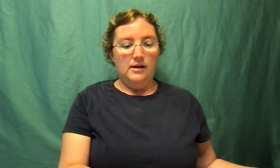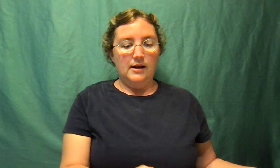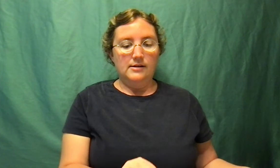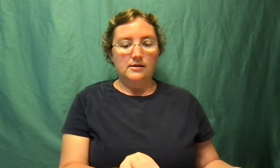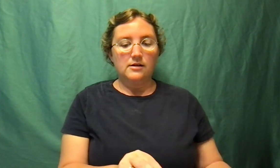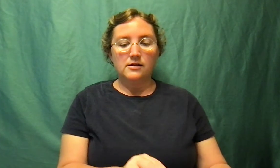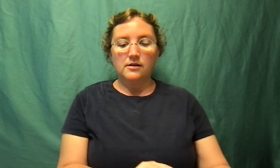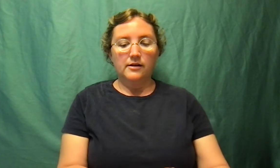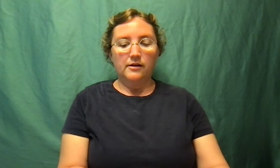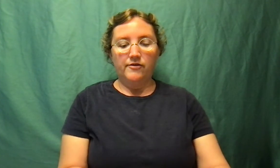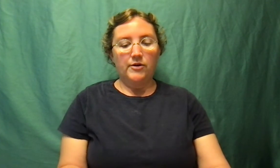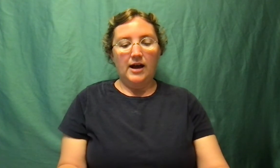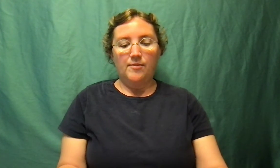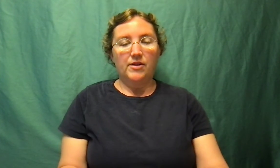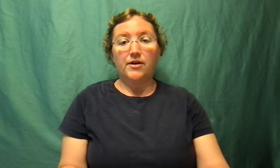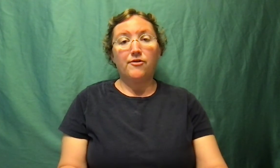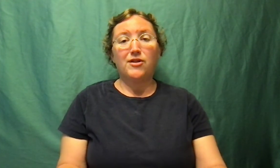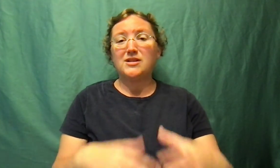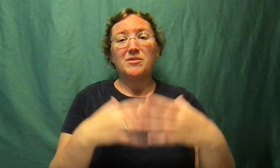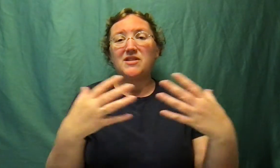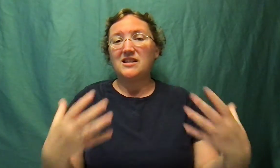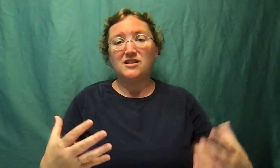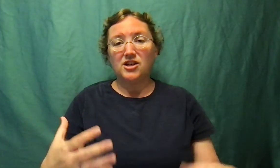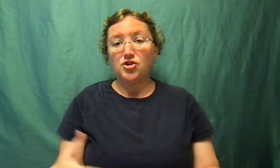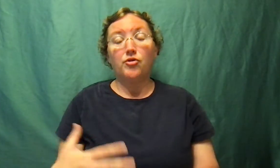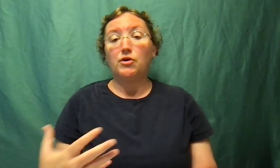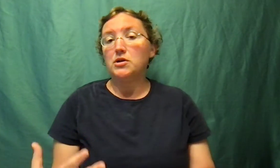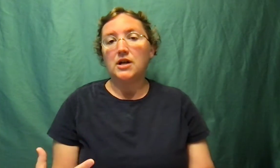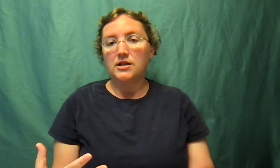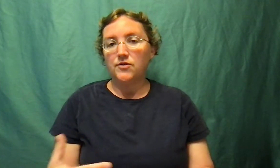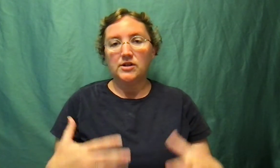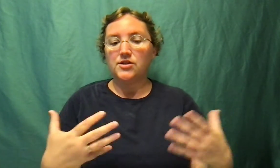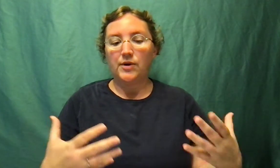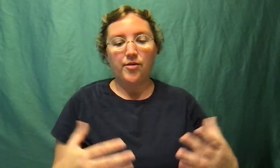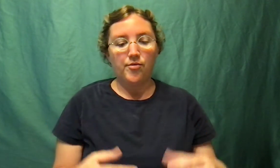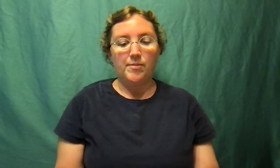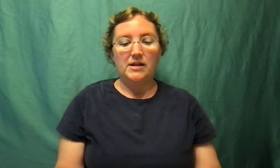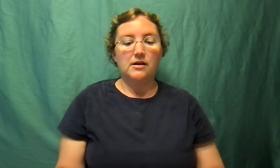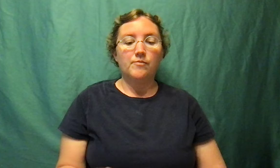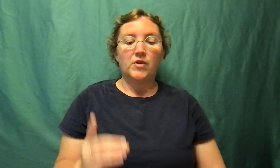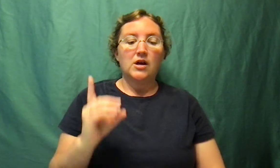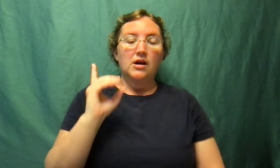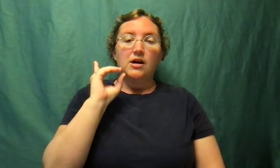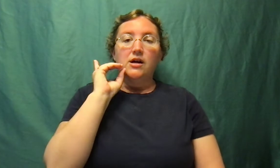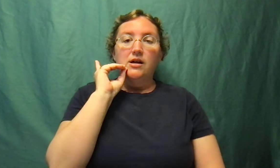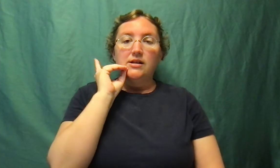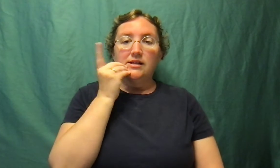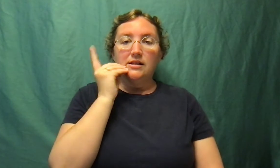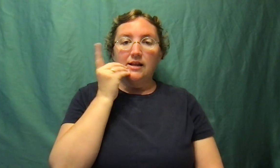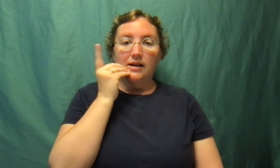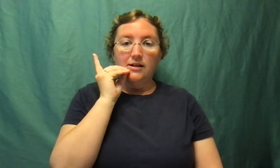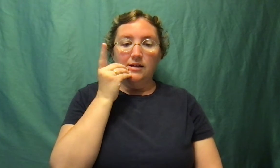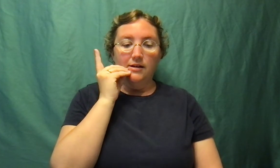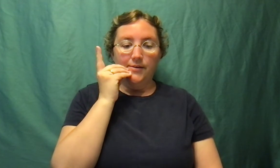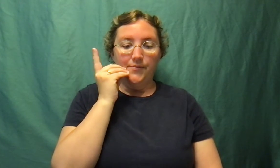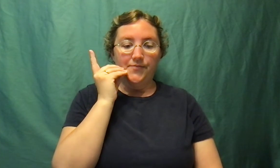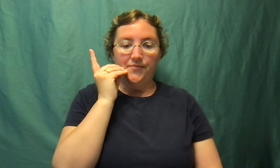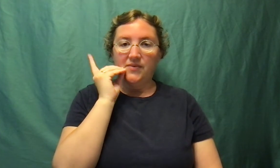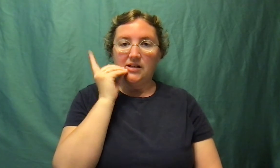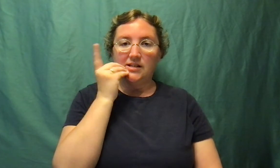Next is just a little vocabulary for some of the things that they showed. There are signs for these, so I threw them in there. Disneyland.